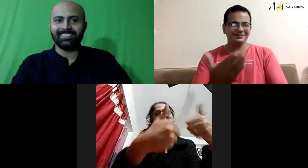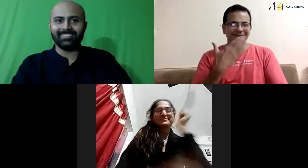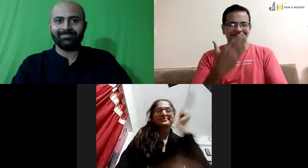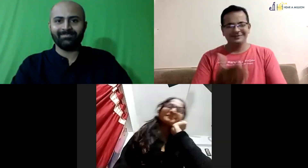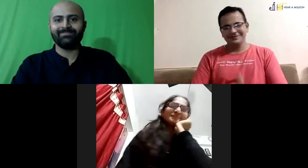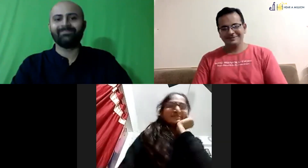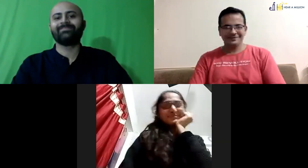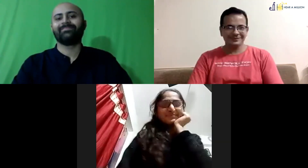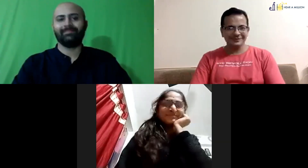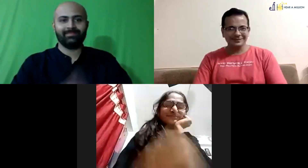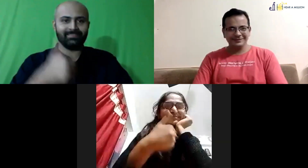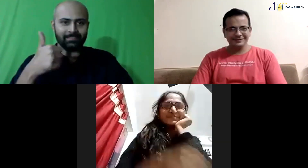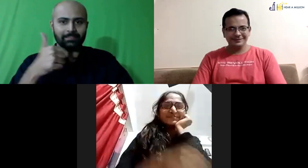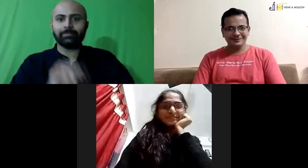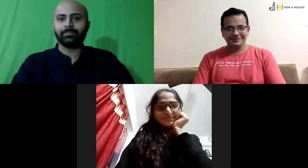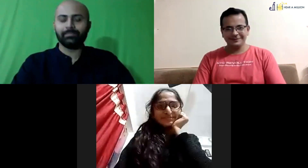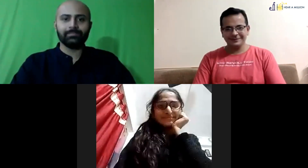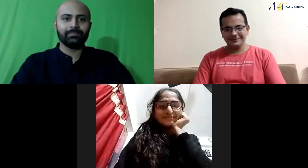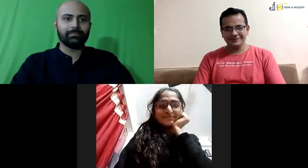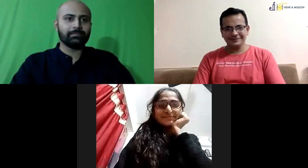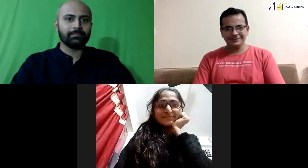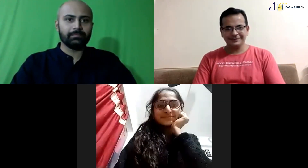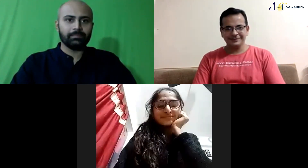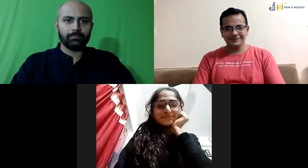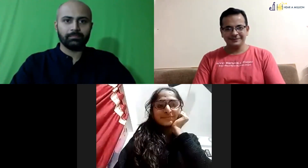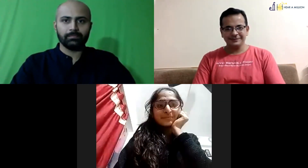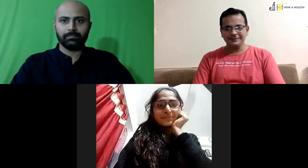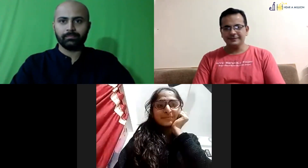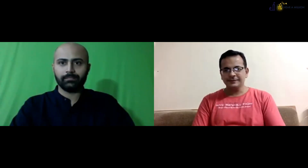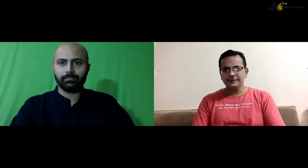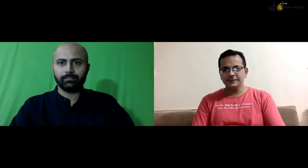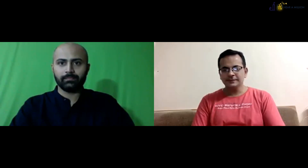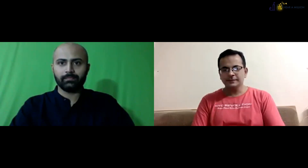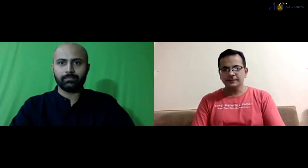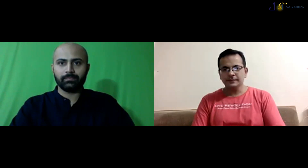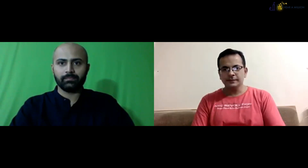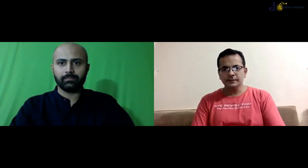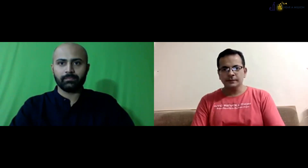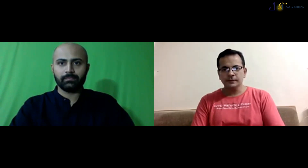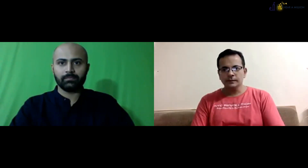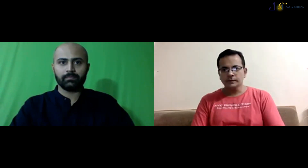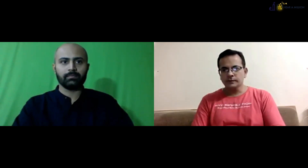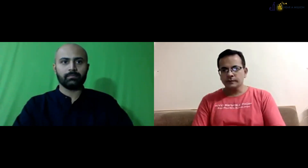the next topic. So today we'll be not taking this one. Okay, thank you.